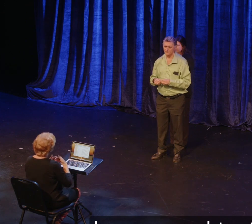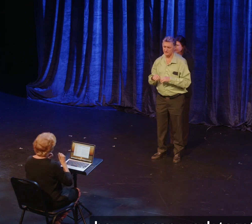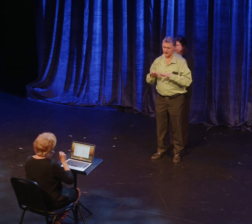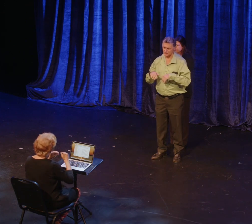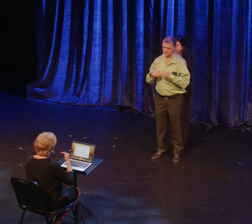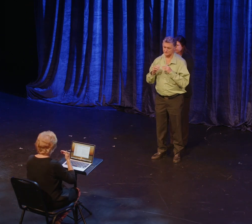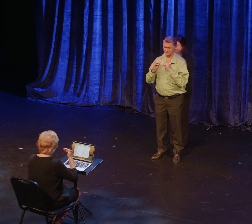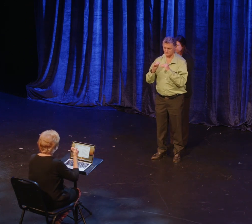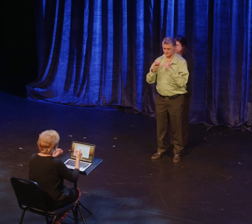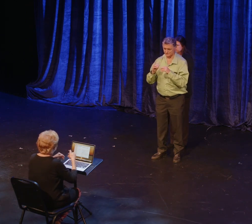together,